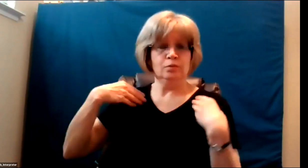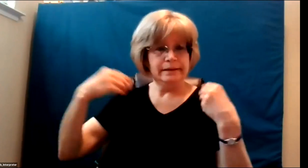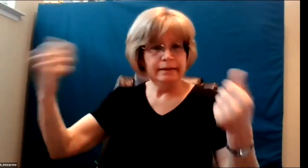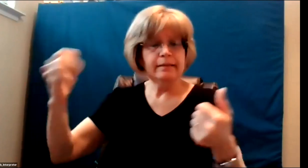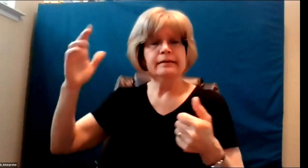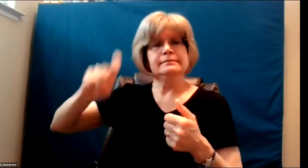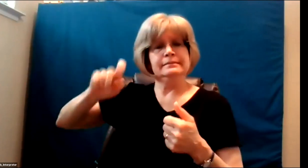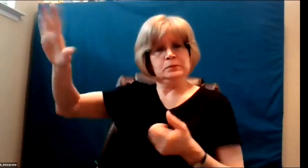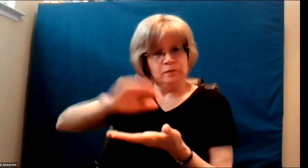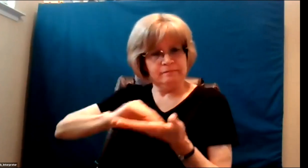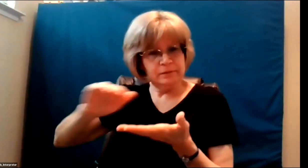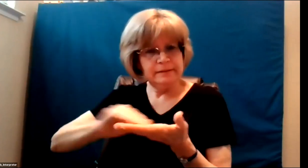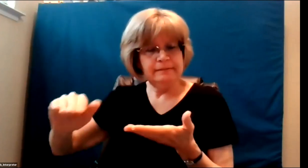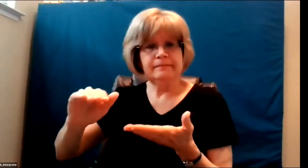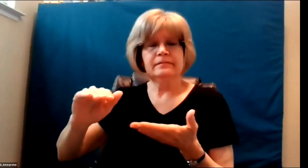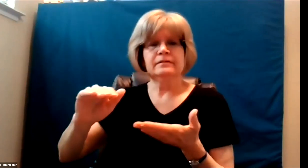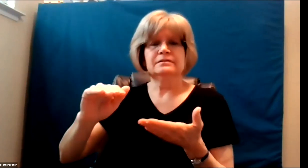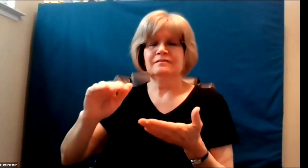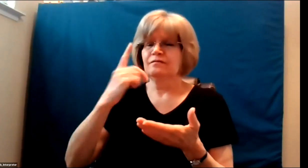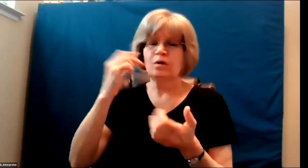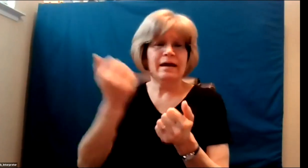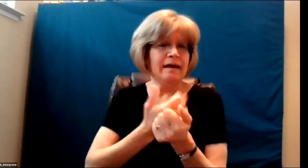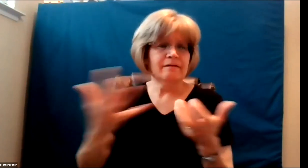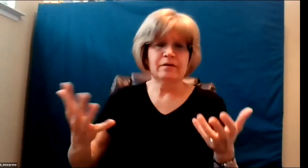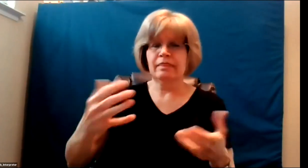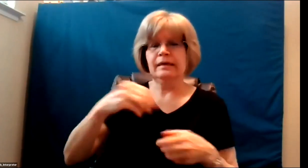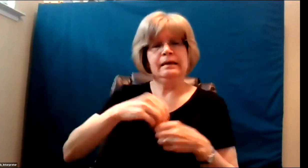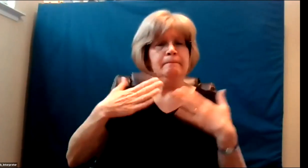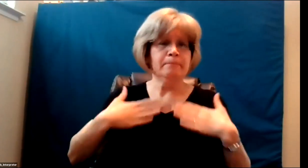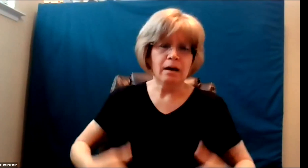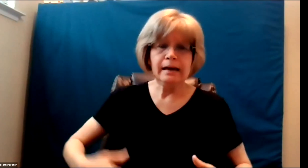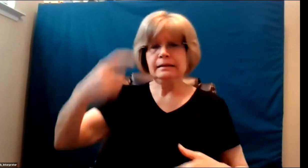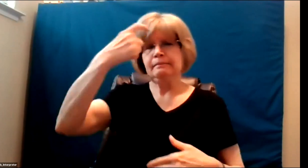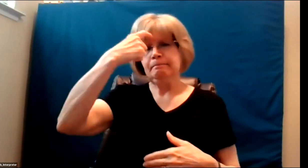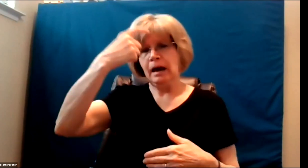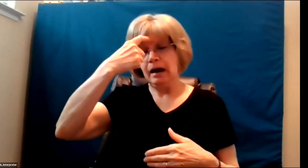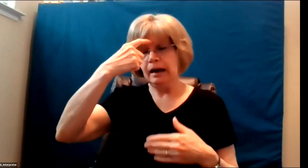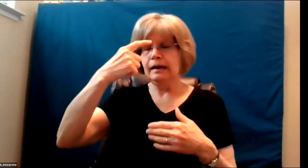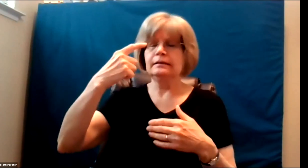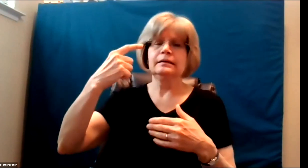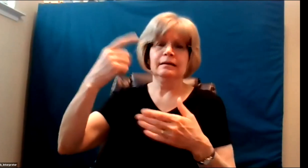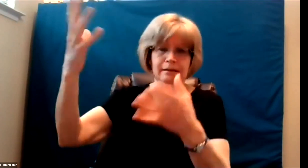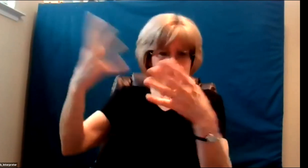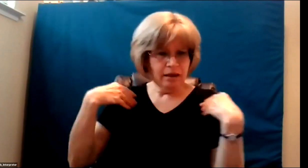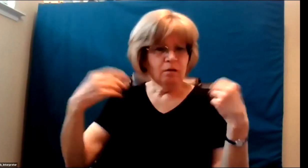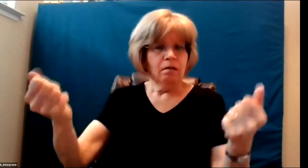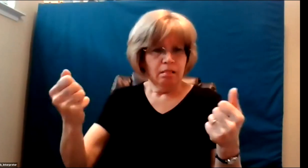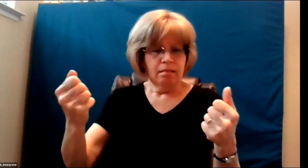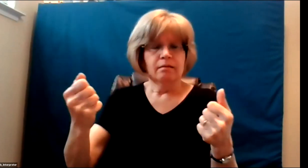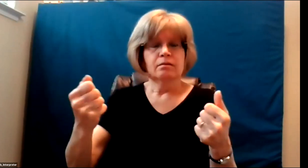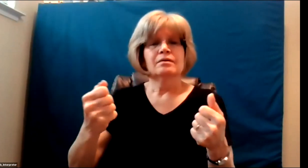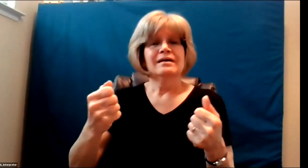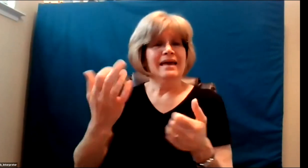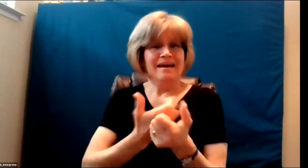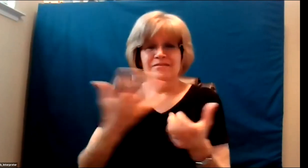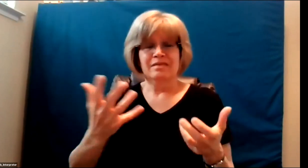your forgiveness. For all that is broken in our minds and bodies, we ask for your healing. For all that is